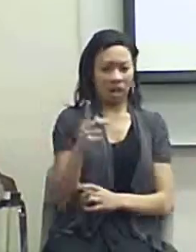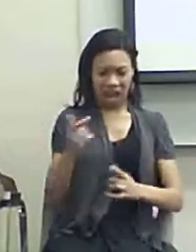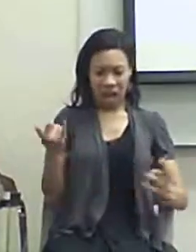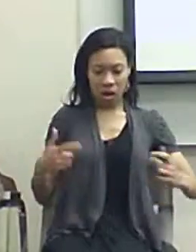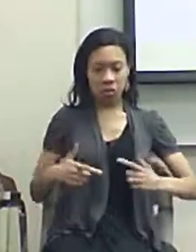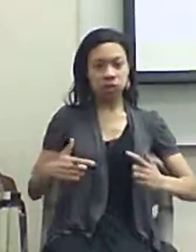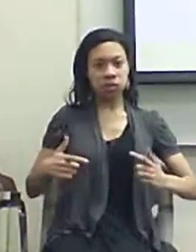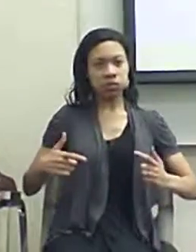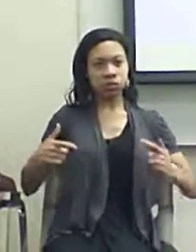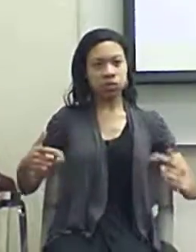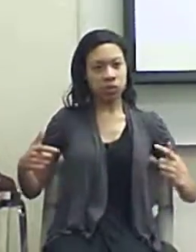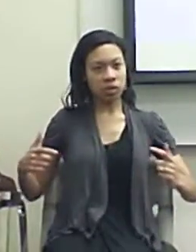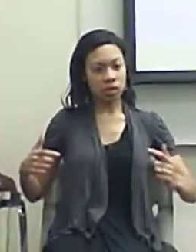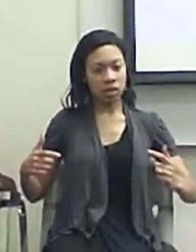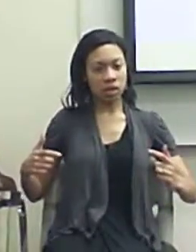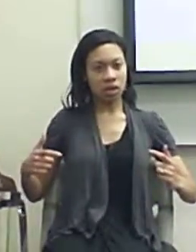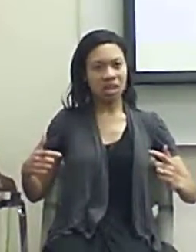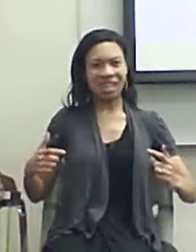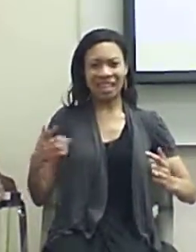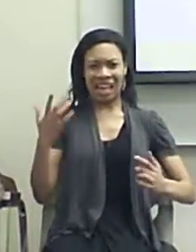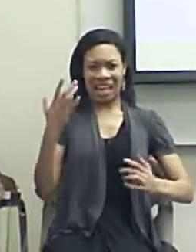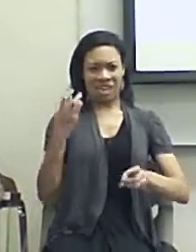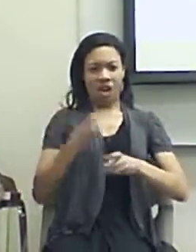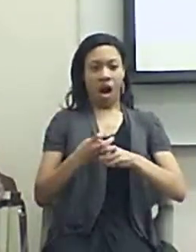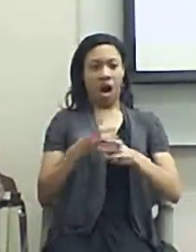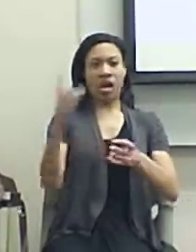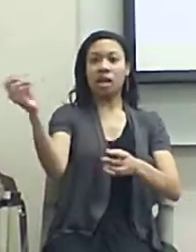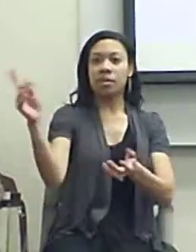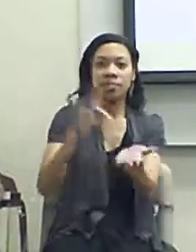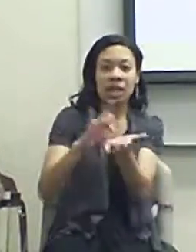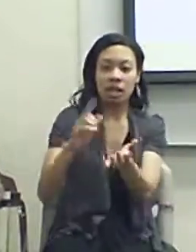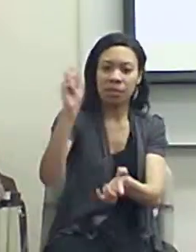It's harder and harder for them to pull her back. The medication is getting more,